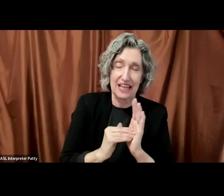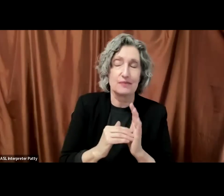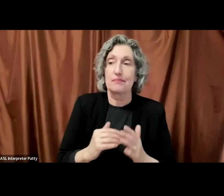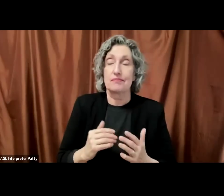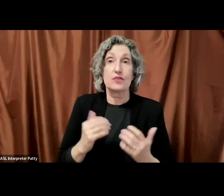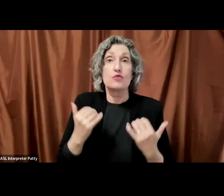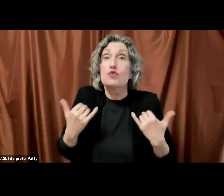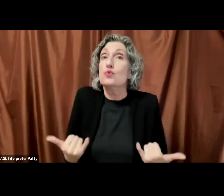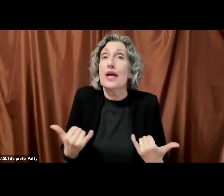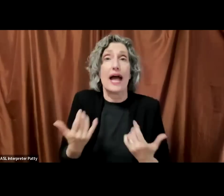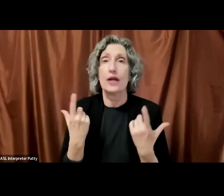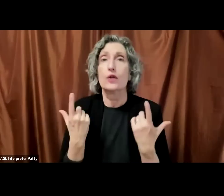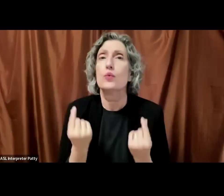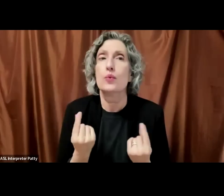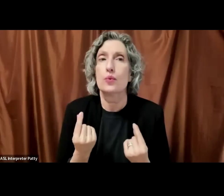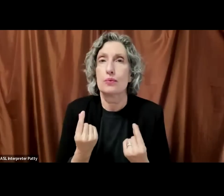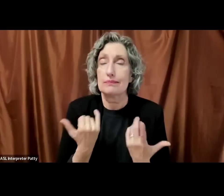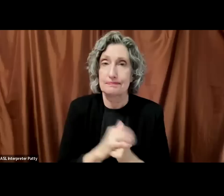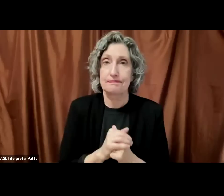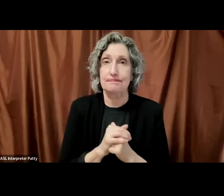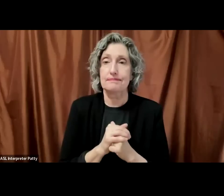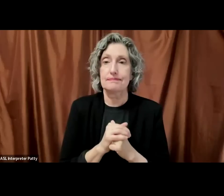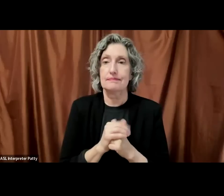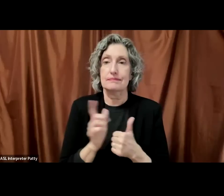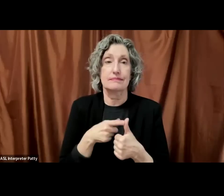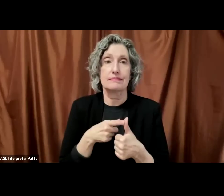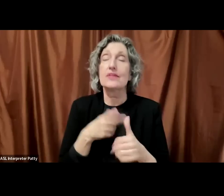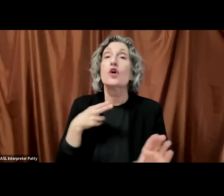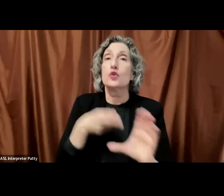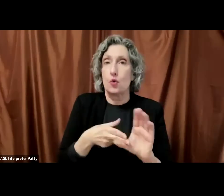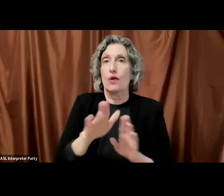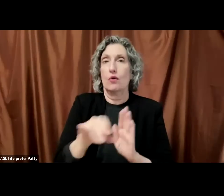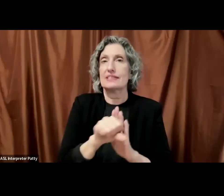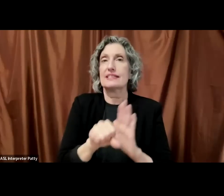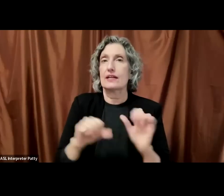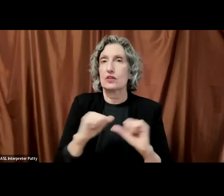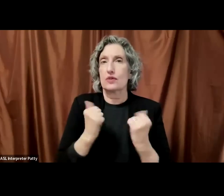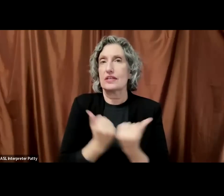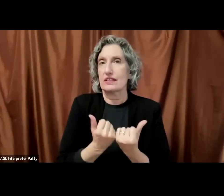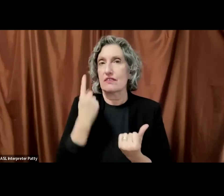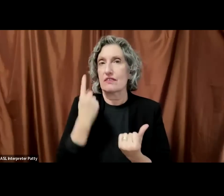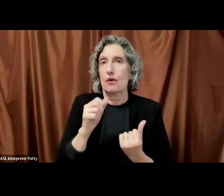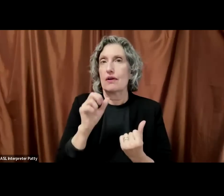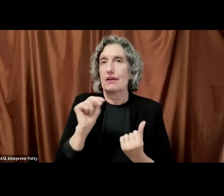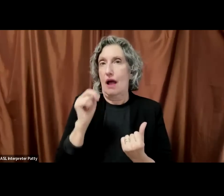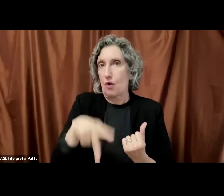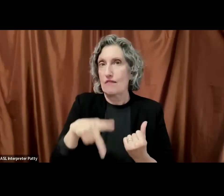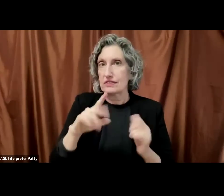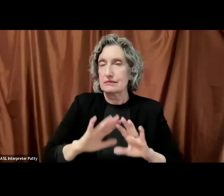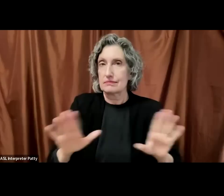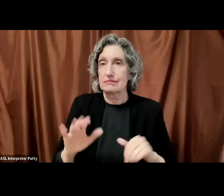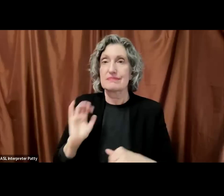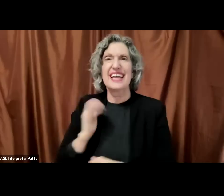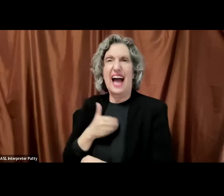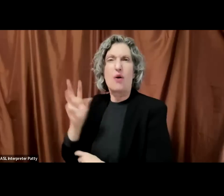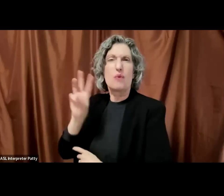do today if you want to take action now. Join your state association of nonprofits. Check our website